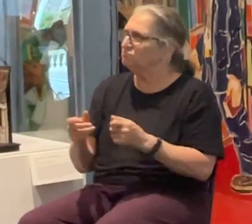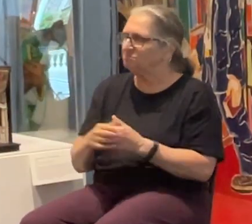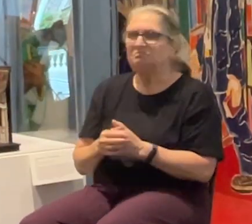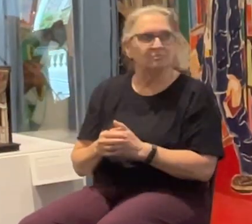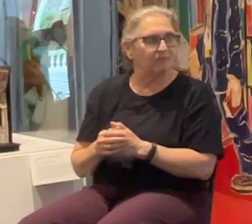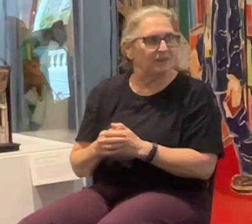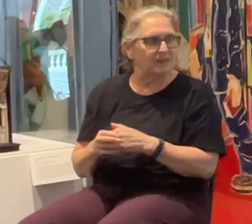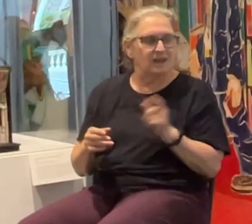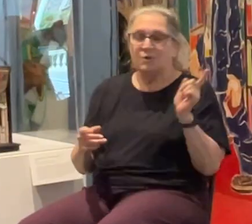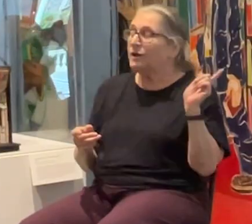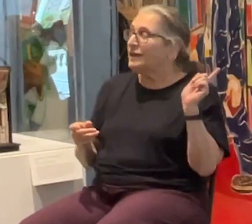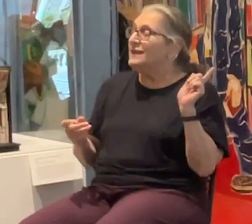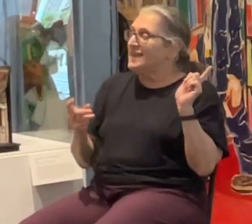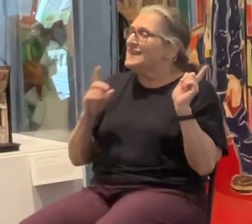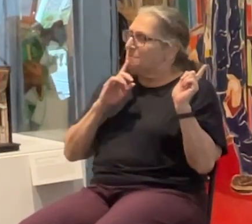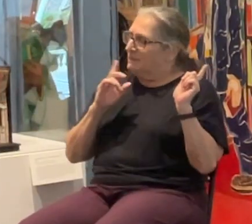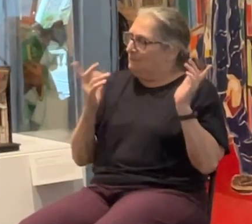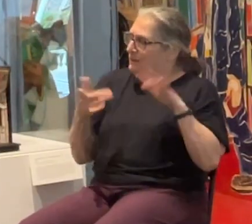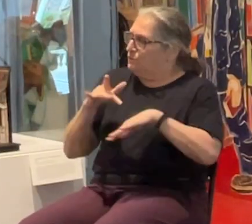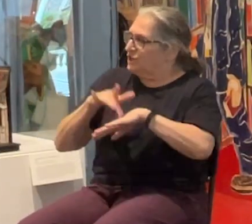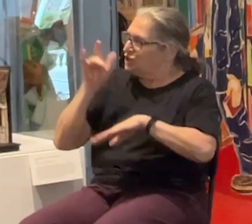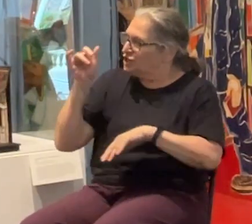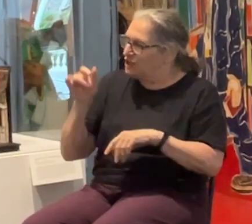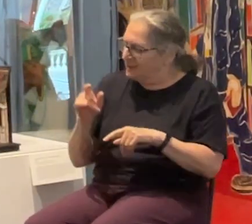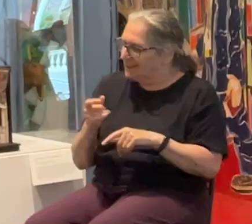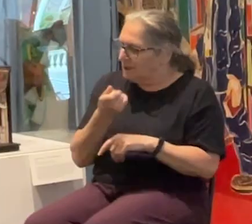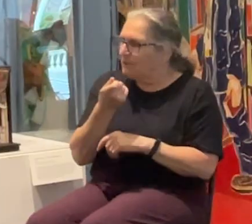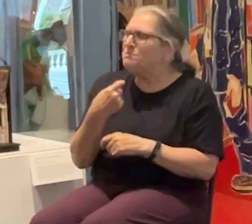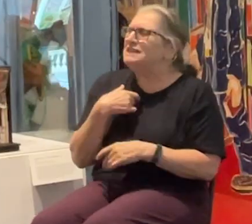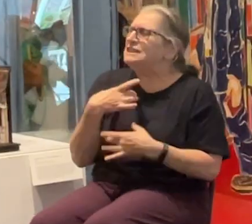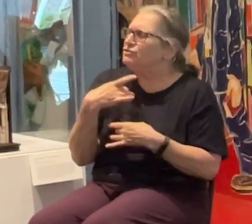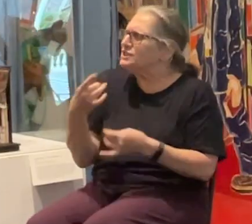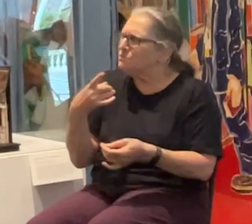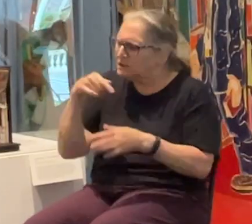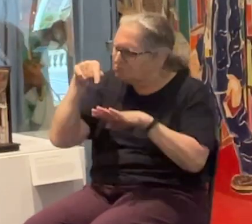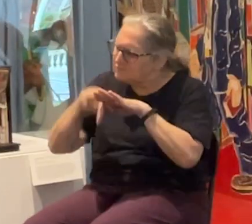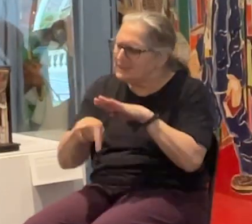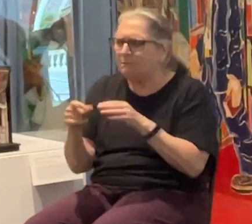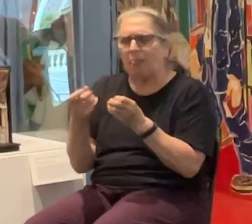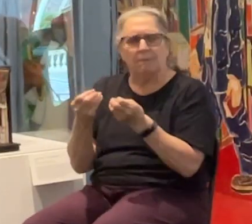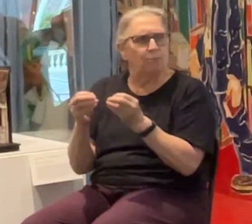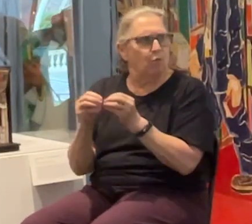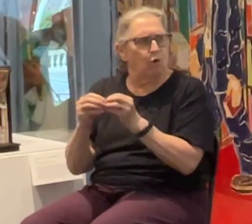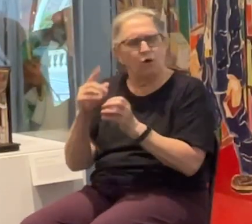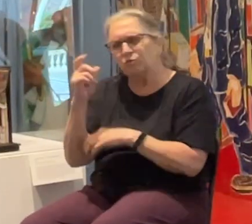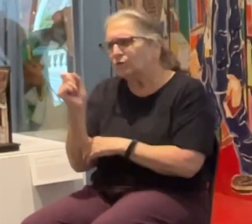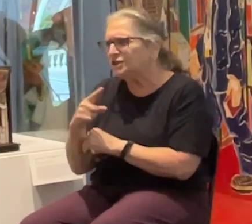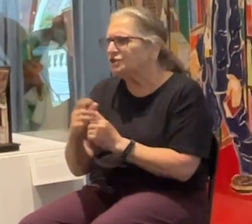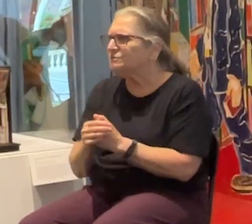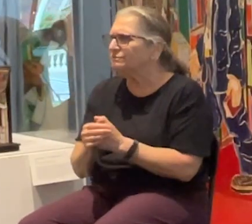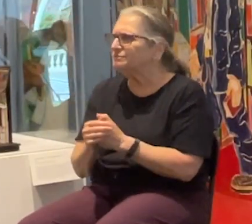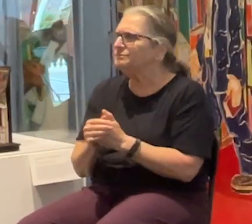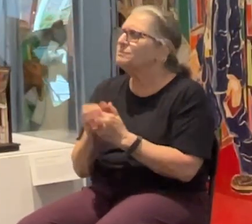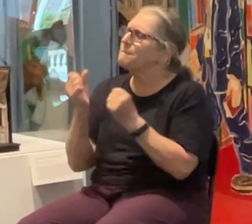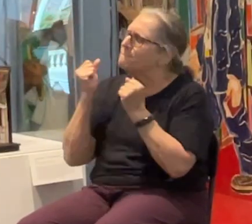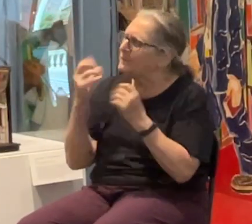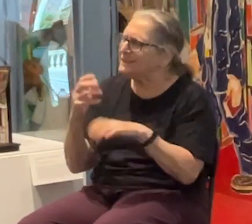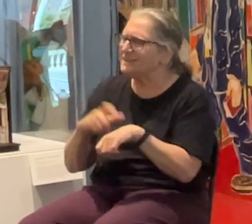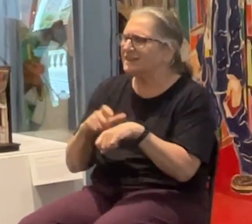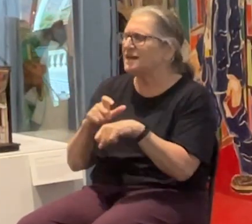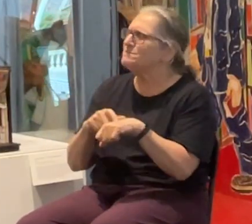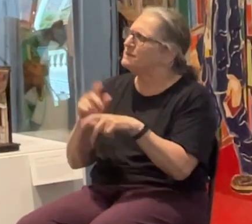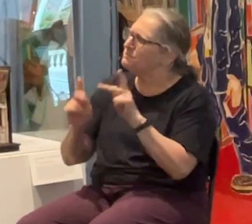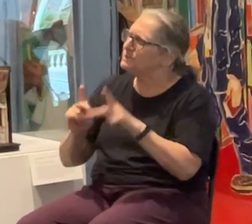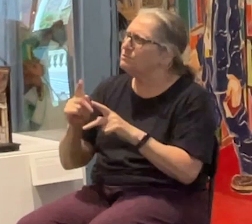Well, this is something you've kind of touched on, but I think it would be interesting to people to talk about it a little bit more. You know, a lot of times people think of